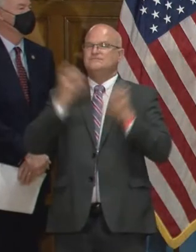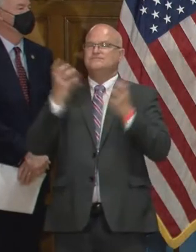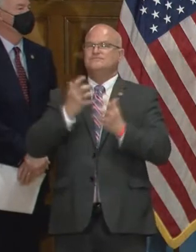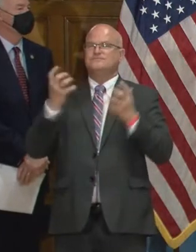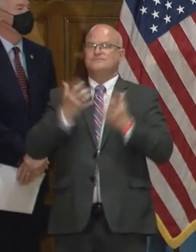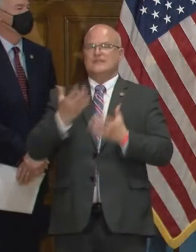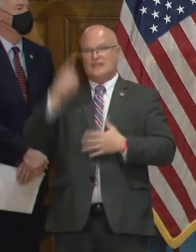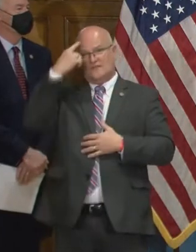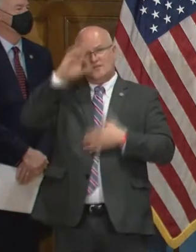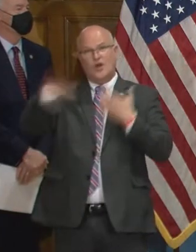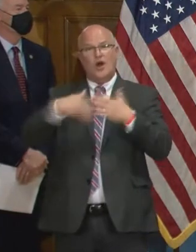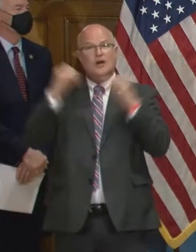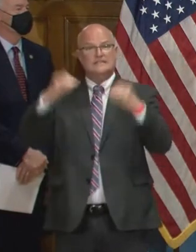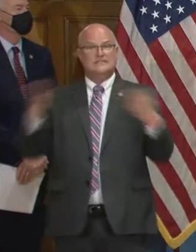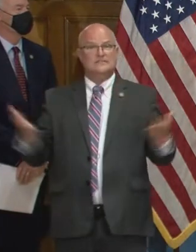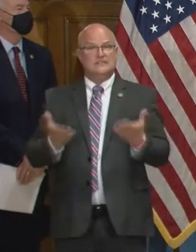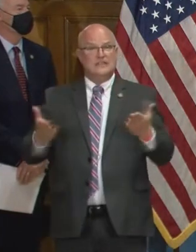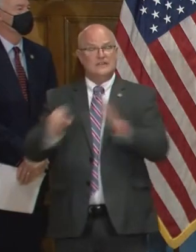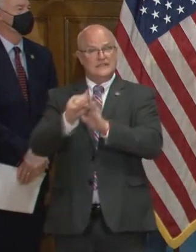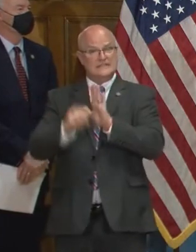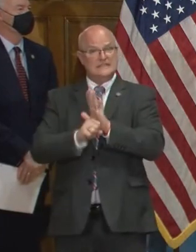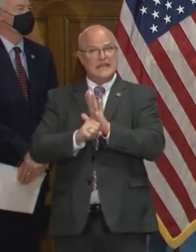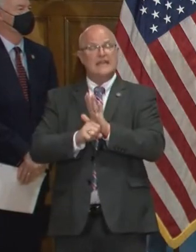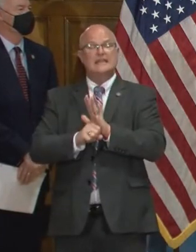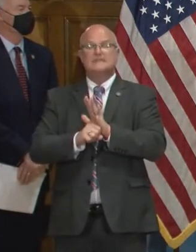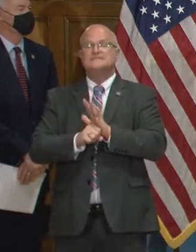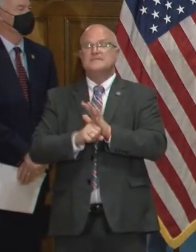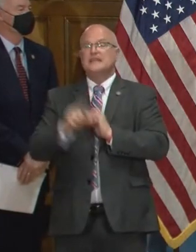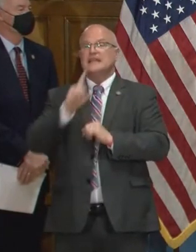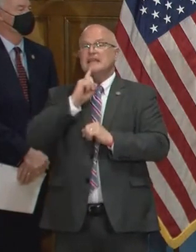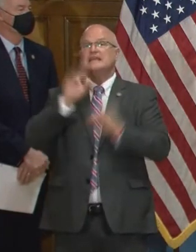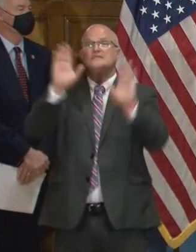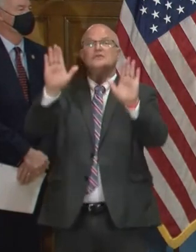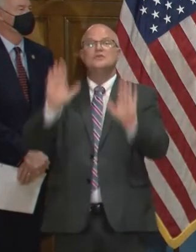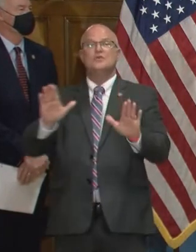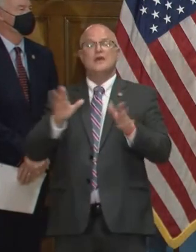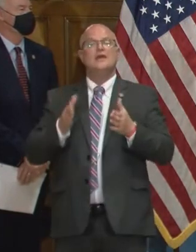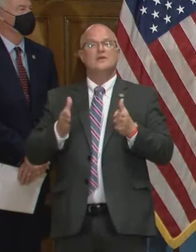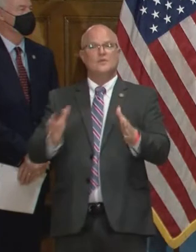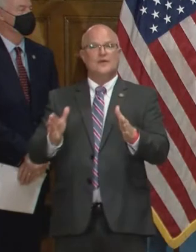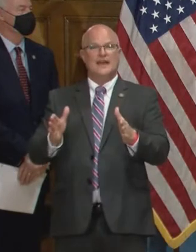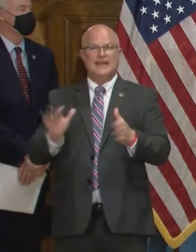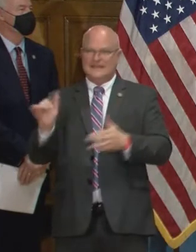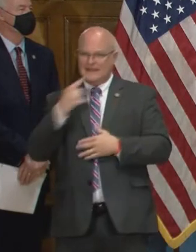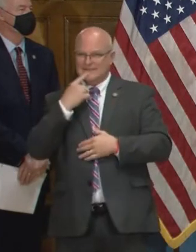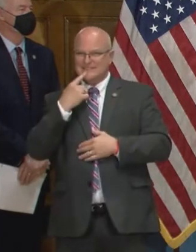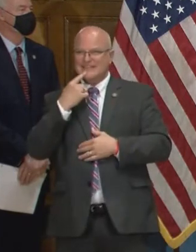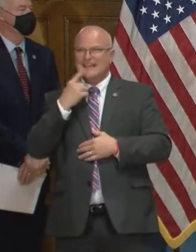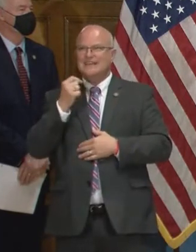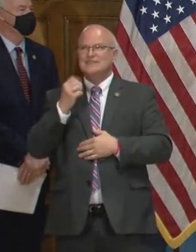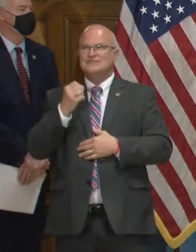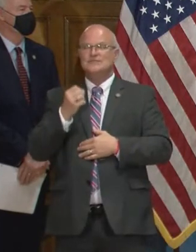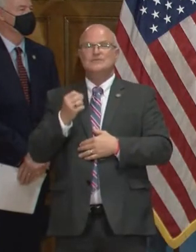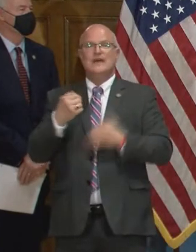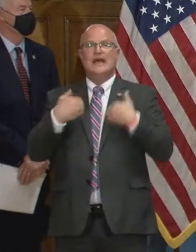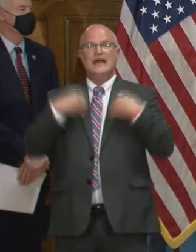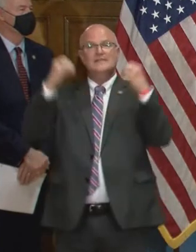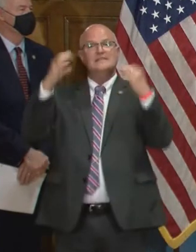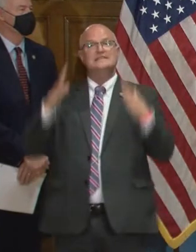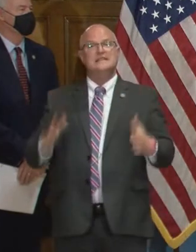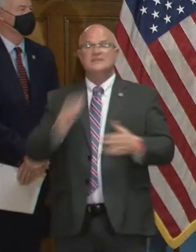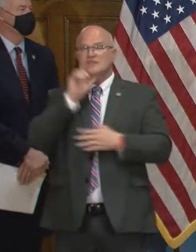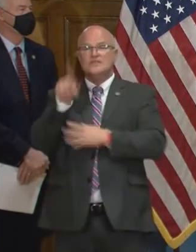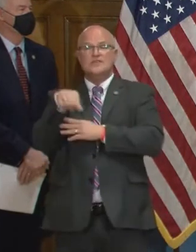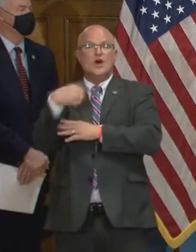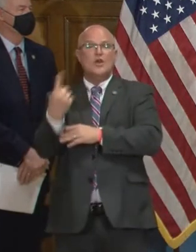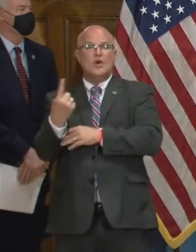amazing thing for all teachers here in our state. It is a great way to, like you said, to get teachers to not